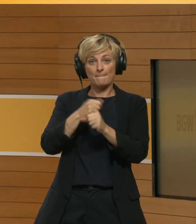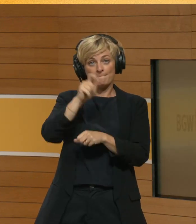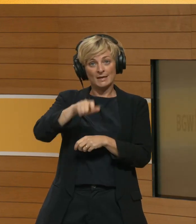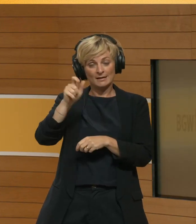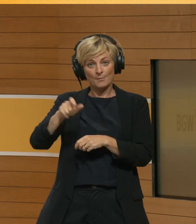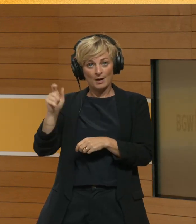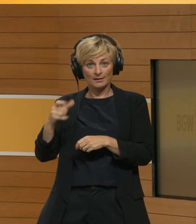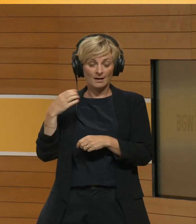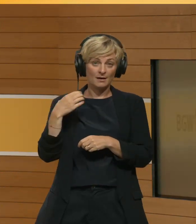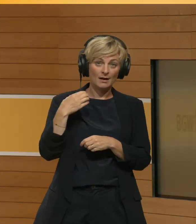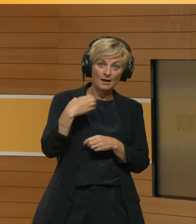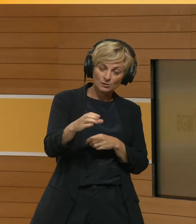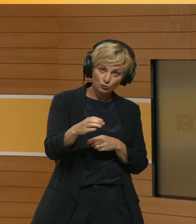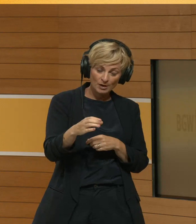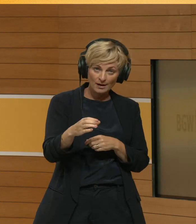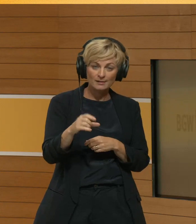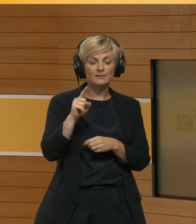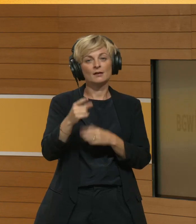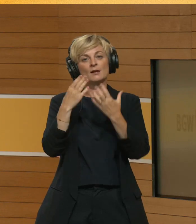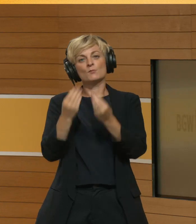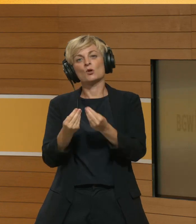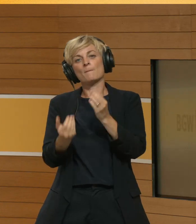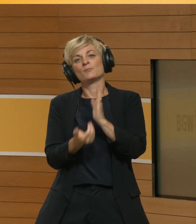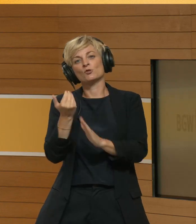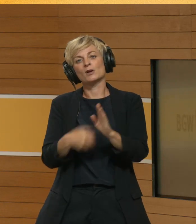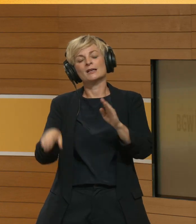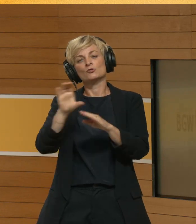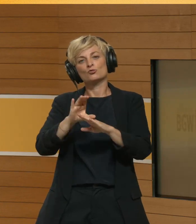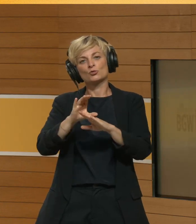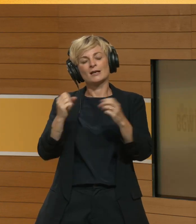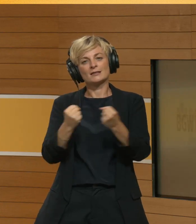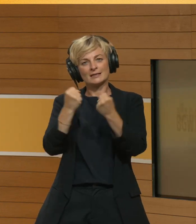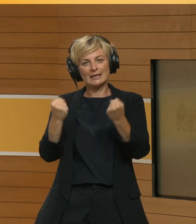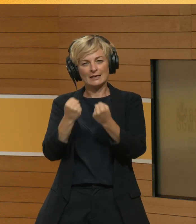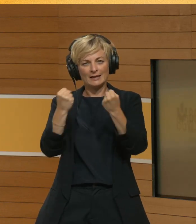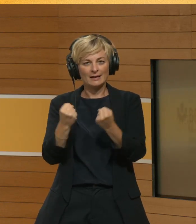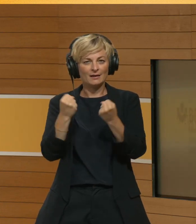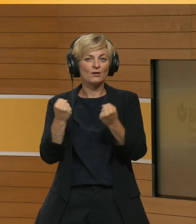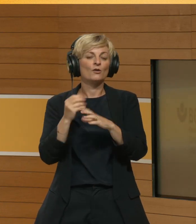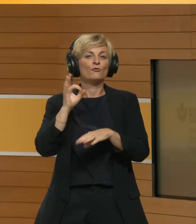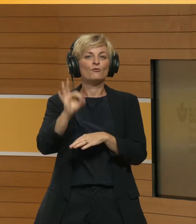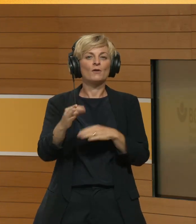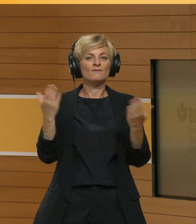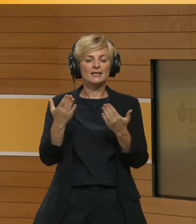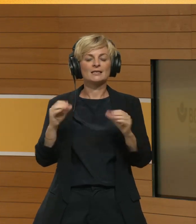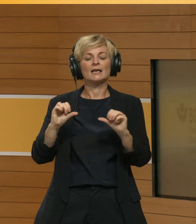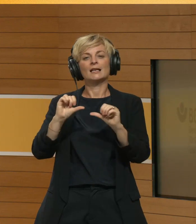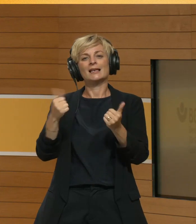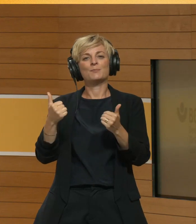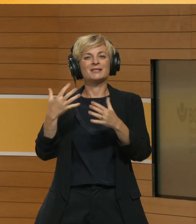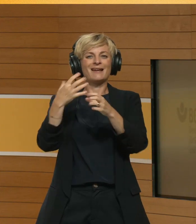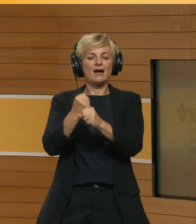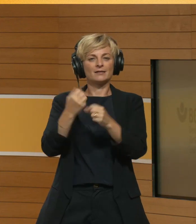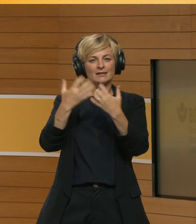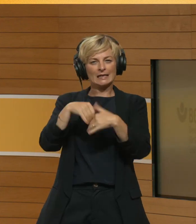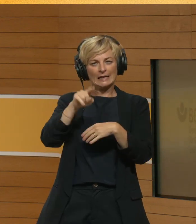medical devices, and also in our informational system, the KISS system that we use. The last day